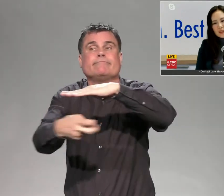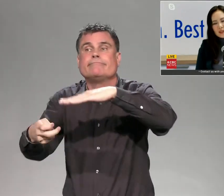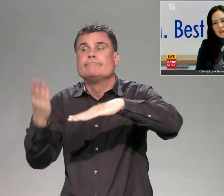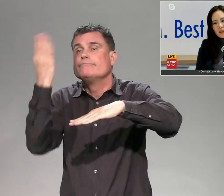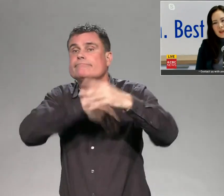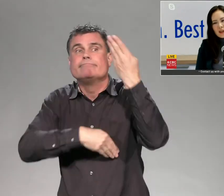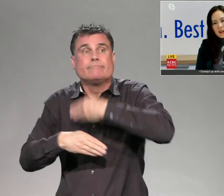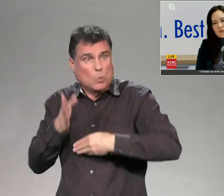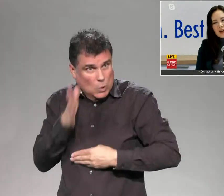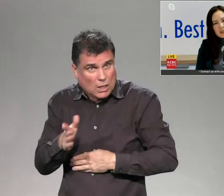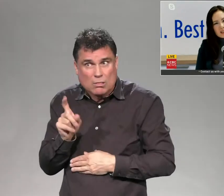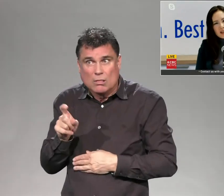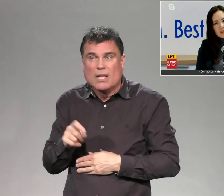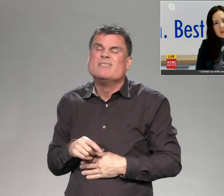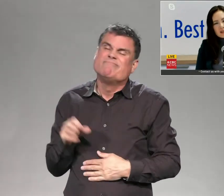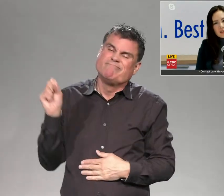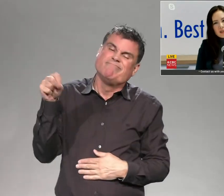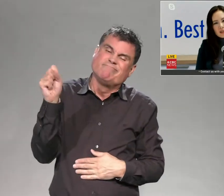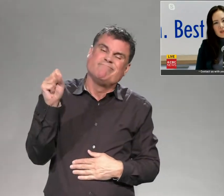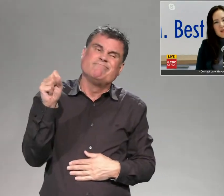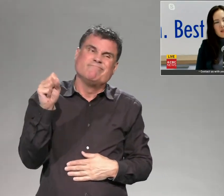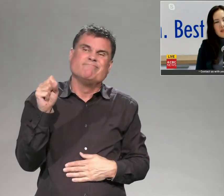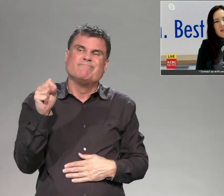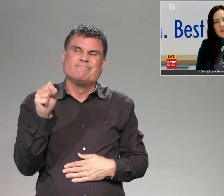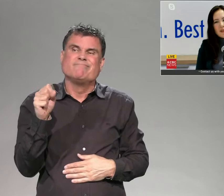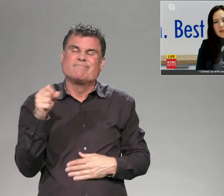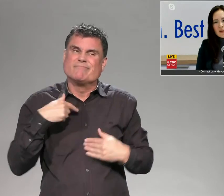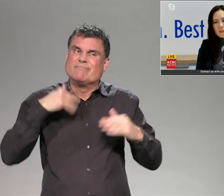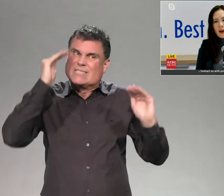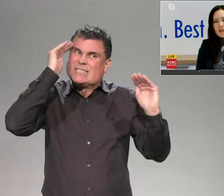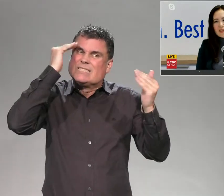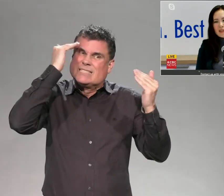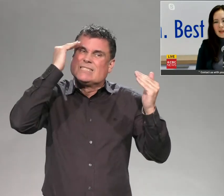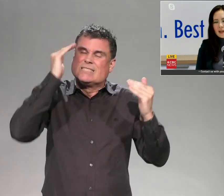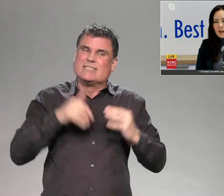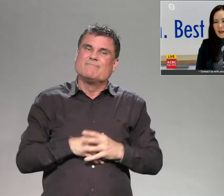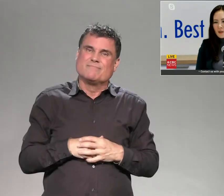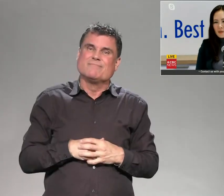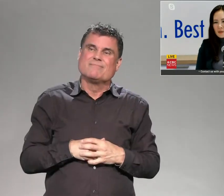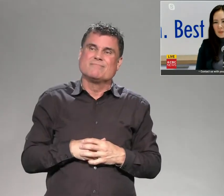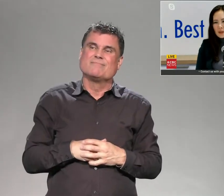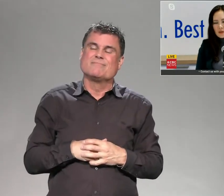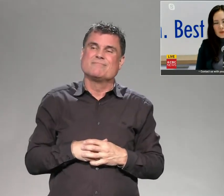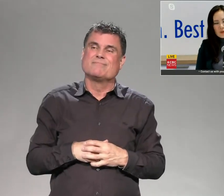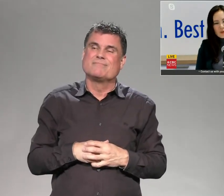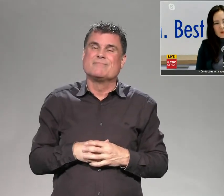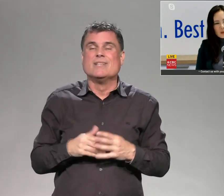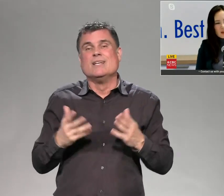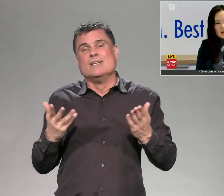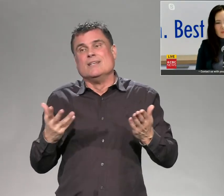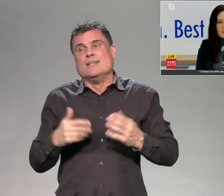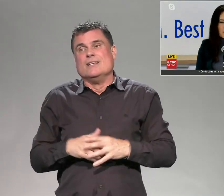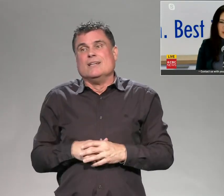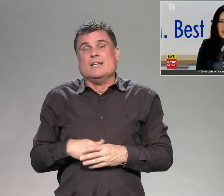have seen vaccine hesitancy significantly in the past, whether it's measles or